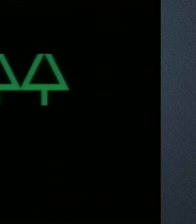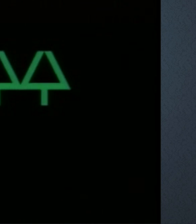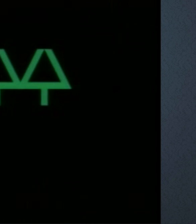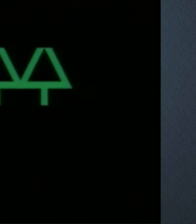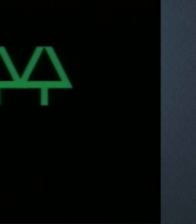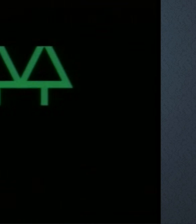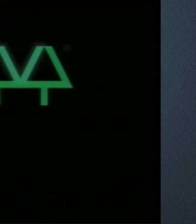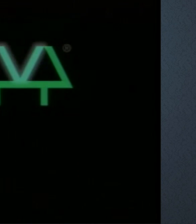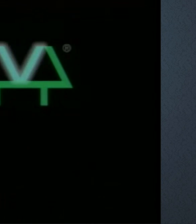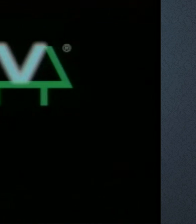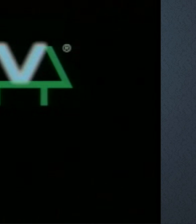we fun signifi. Making